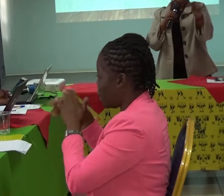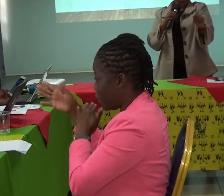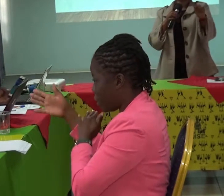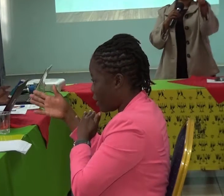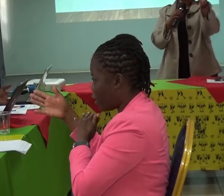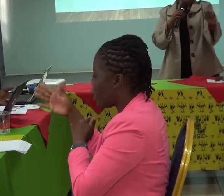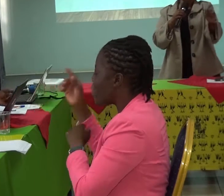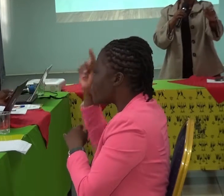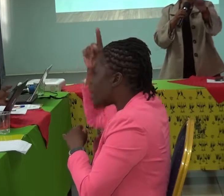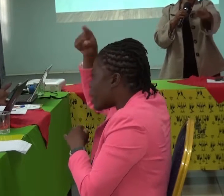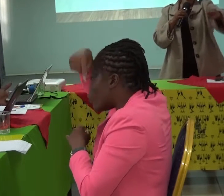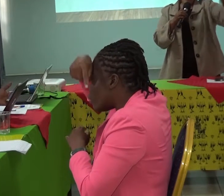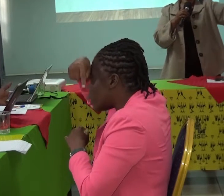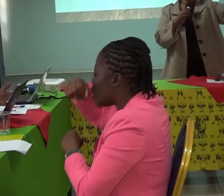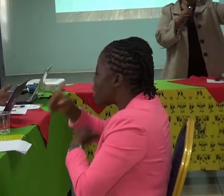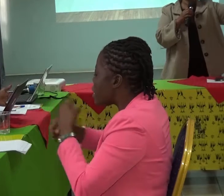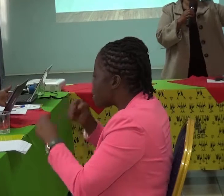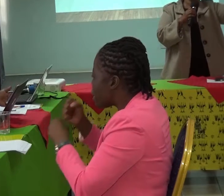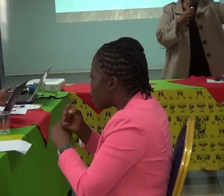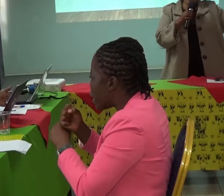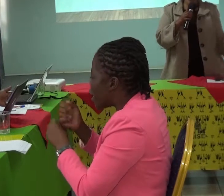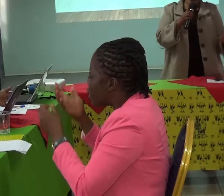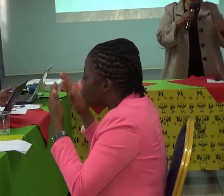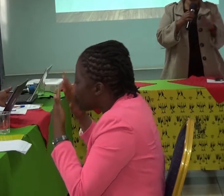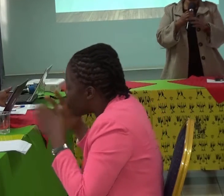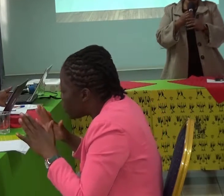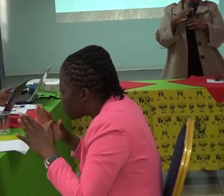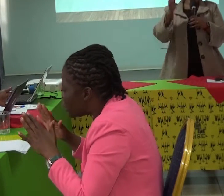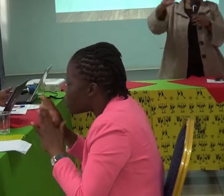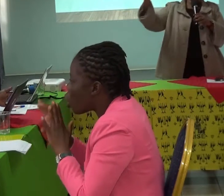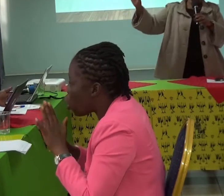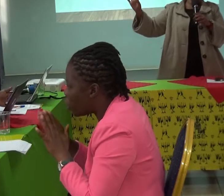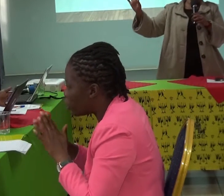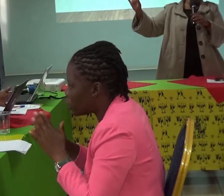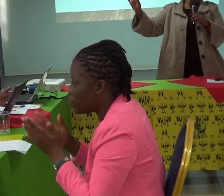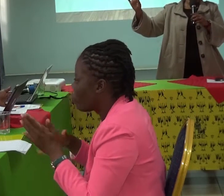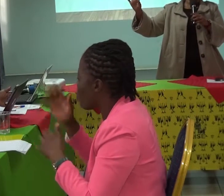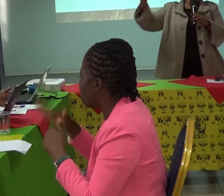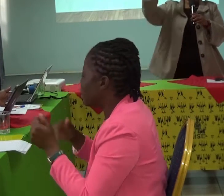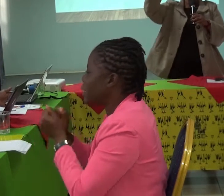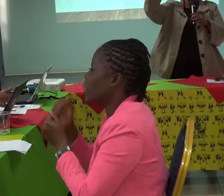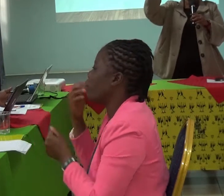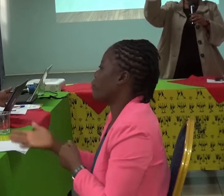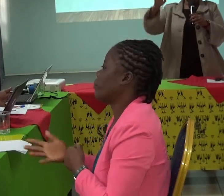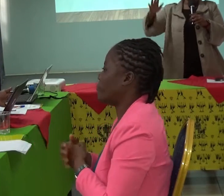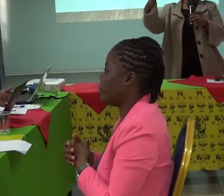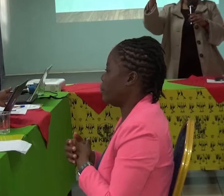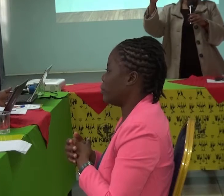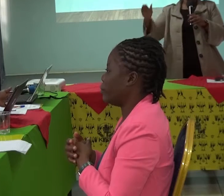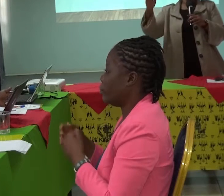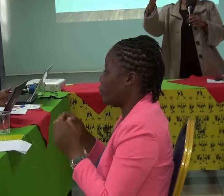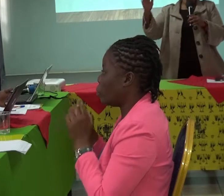the graduates per year exiting that they have finished a certain course, not more than 10. Even when I talk about